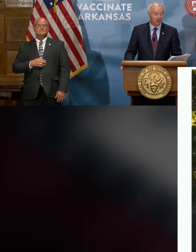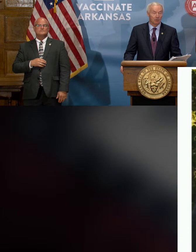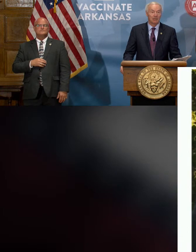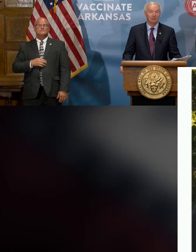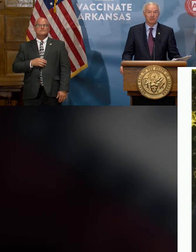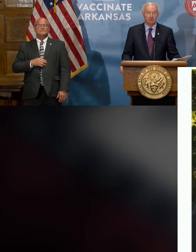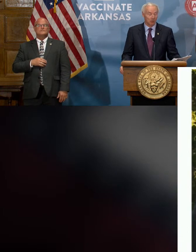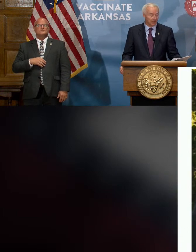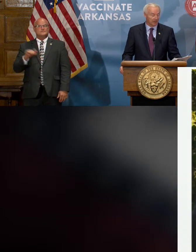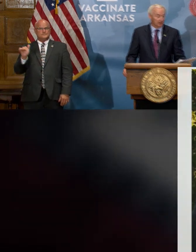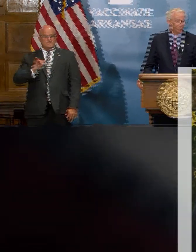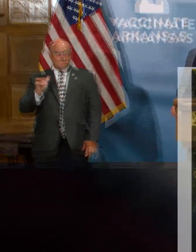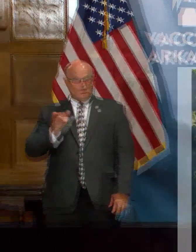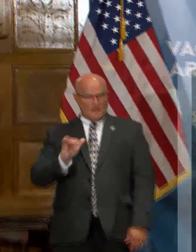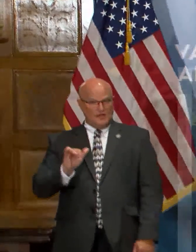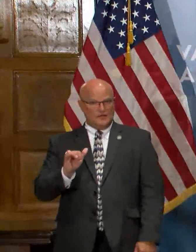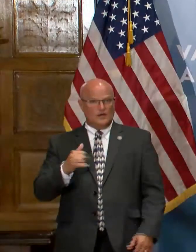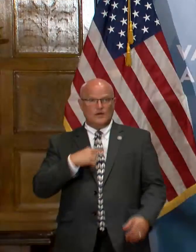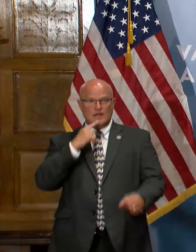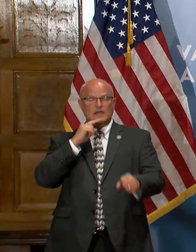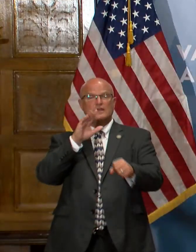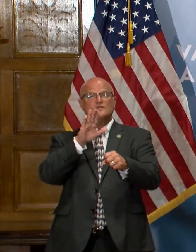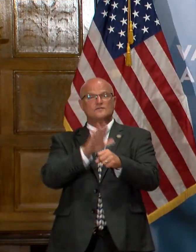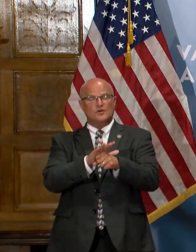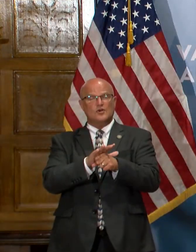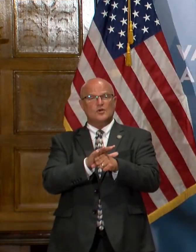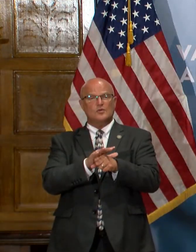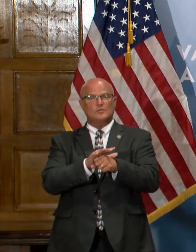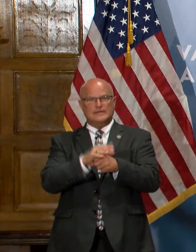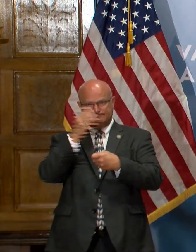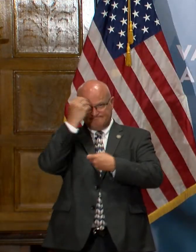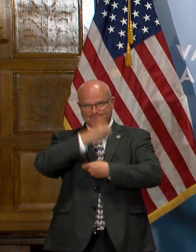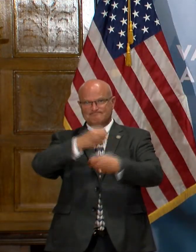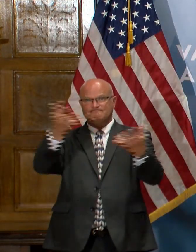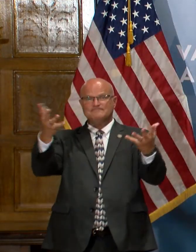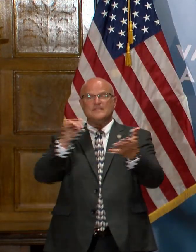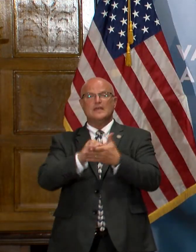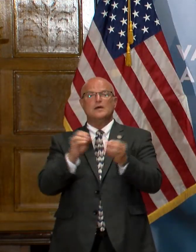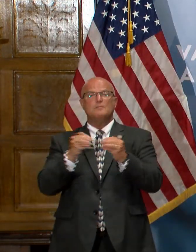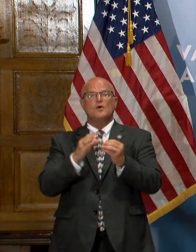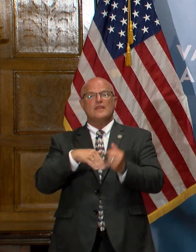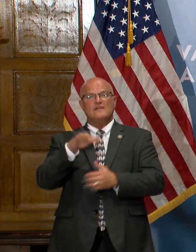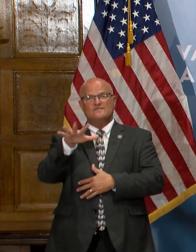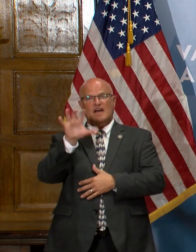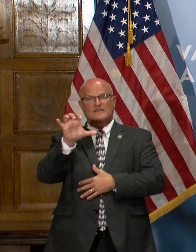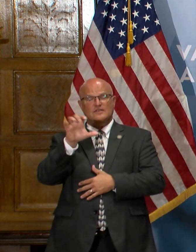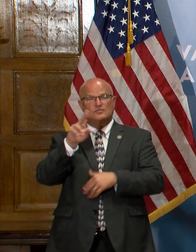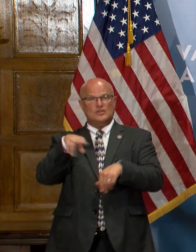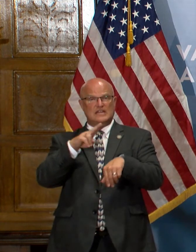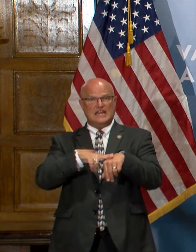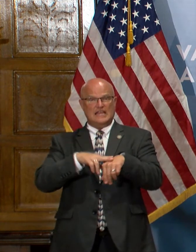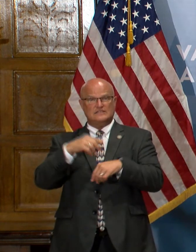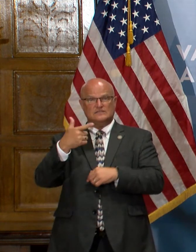I also just wanted to confirm, of course it's out there, that over 500 National Guard